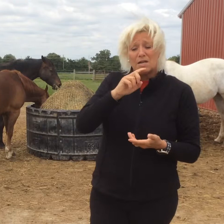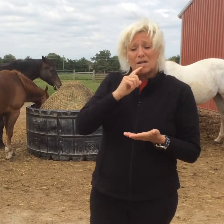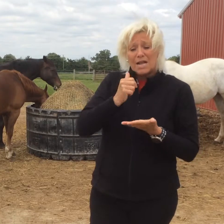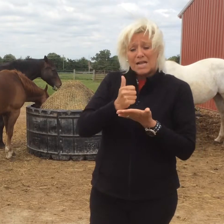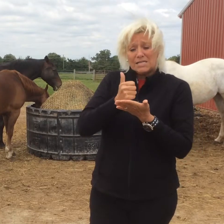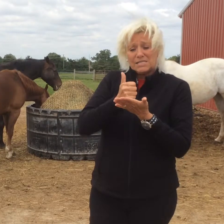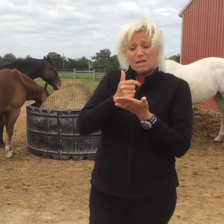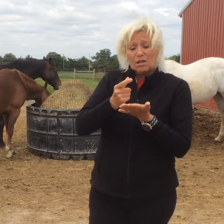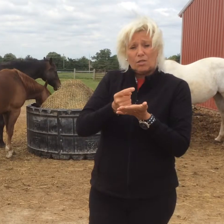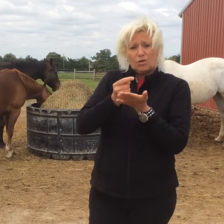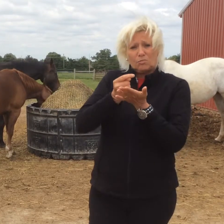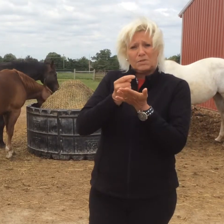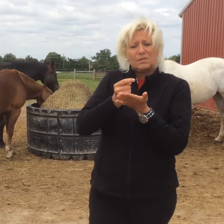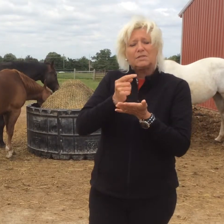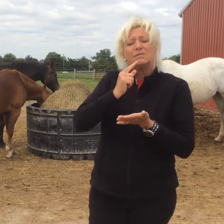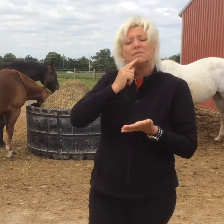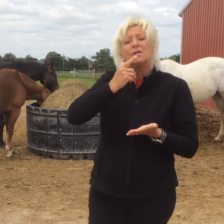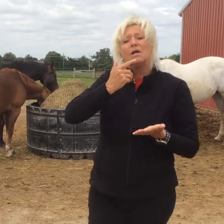Equine assisted therapy